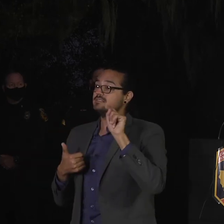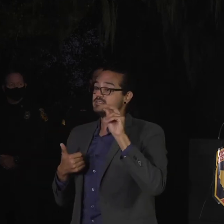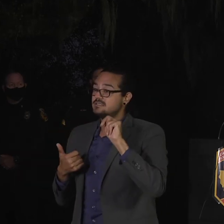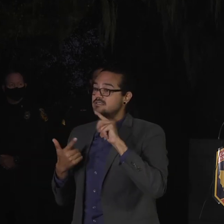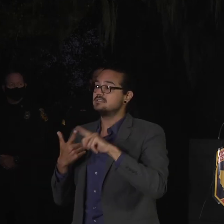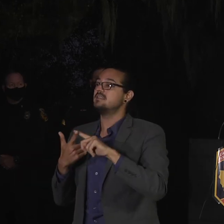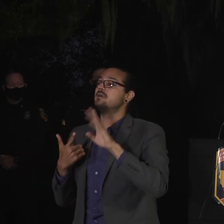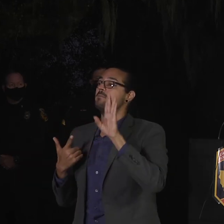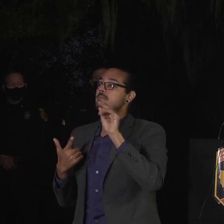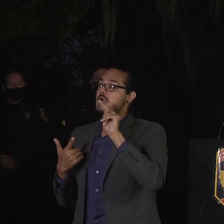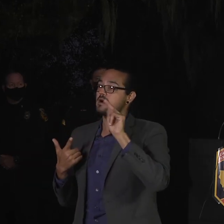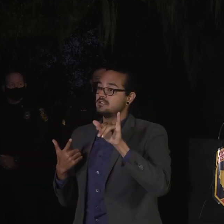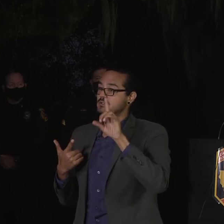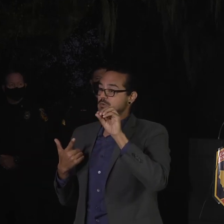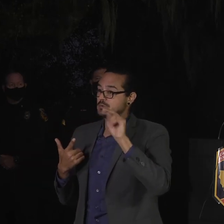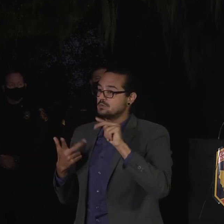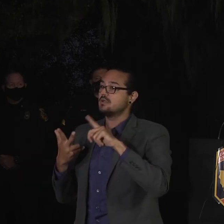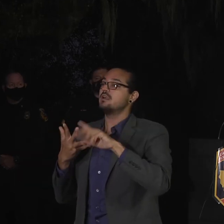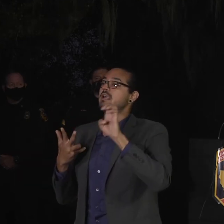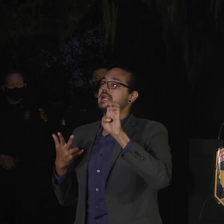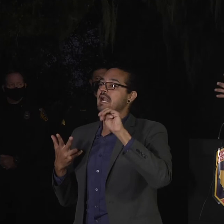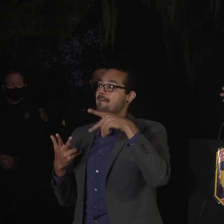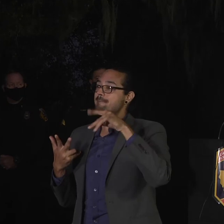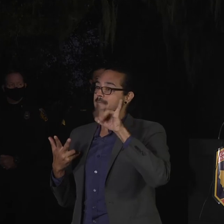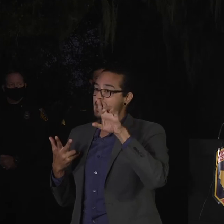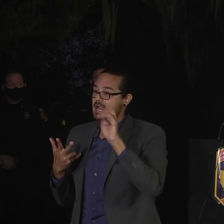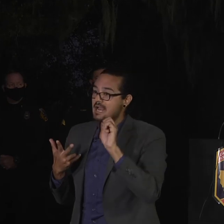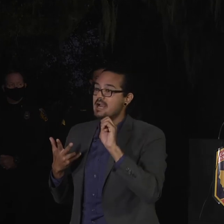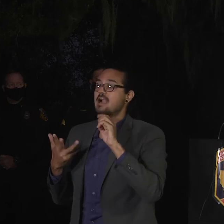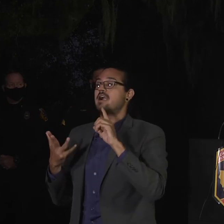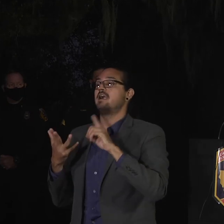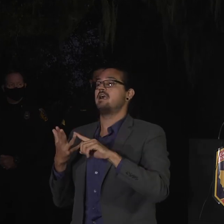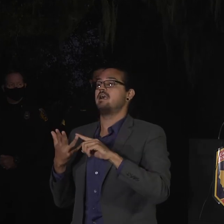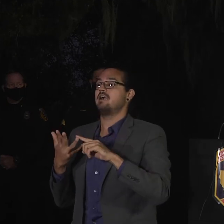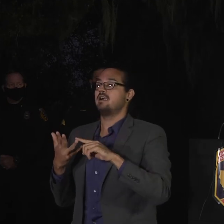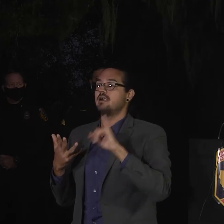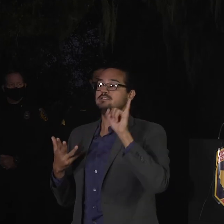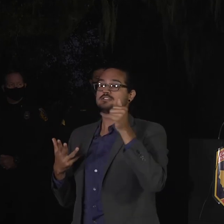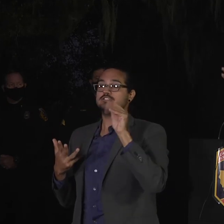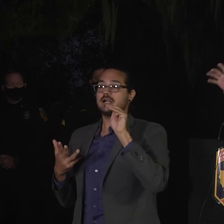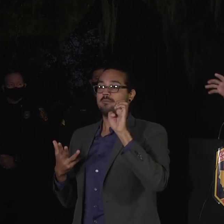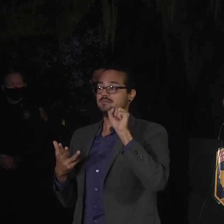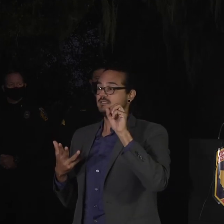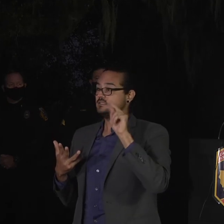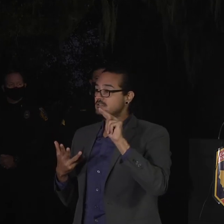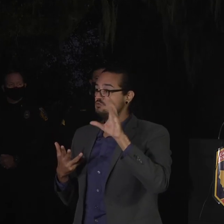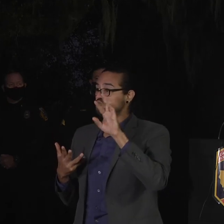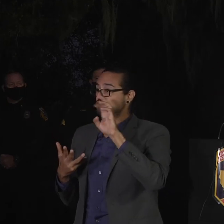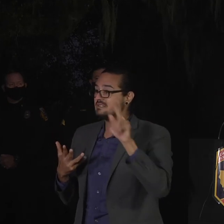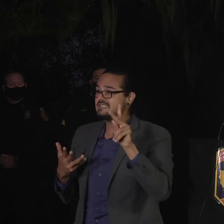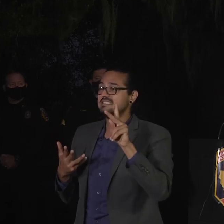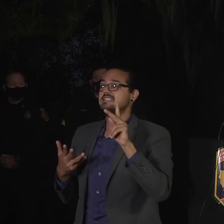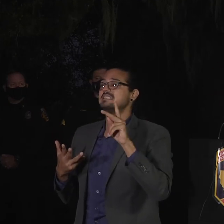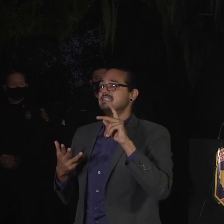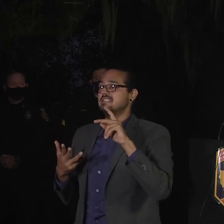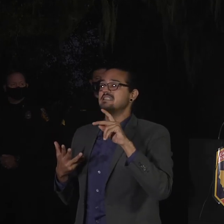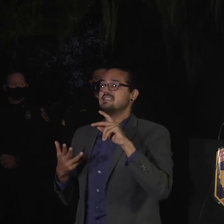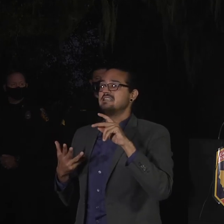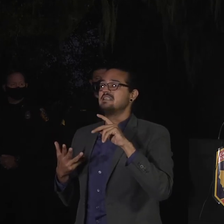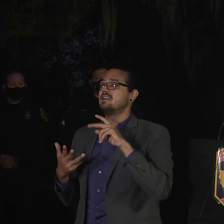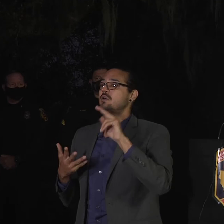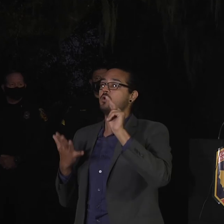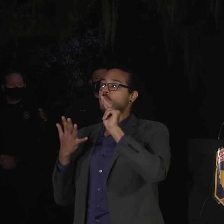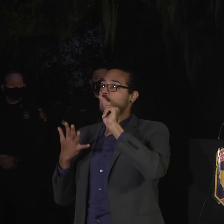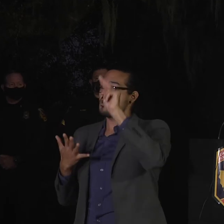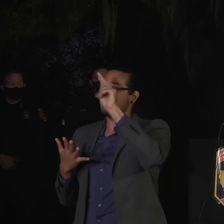Empire Grade, Jameson Creek, all those areas in and around, you know, the northwest Boulder Creek, and then